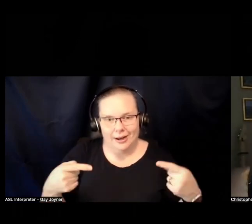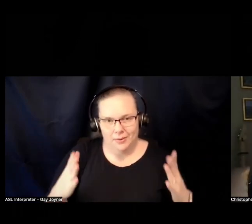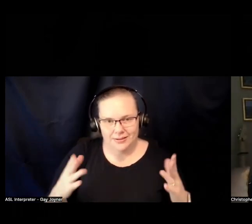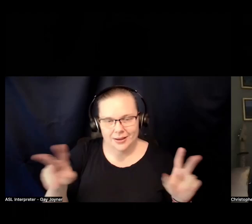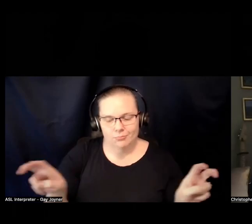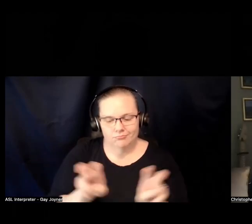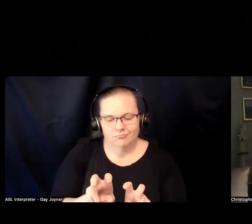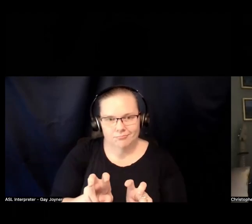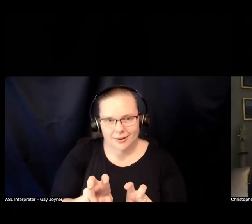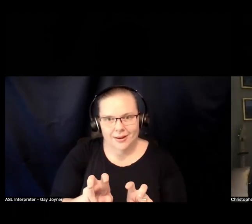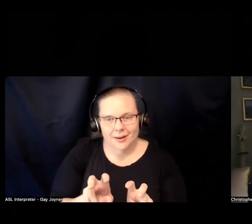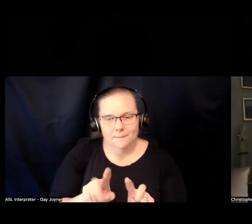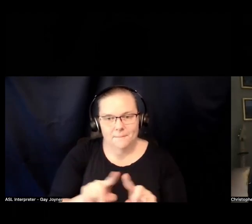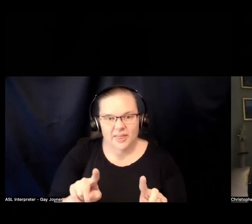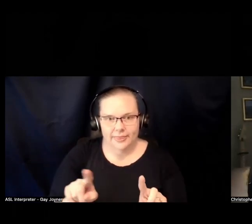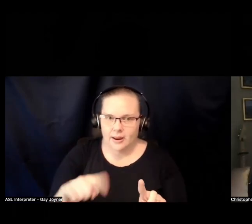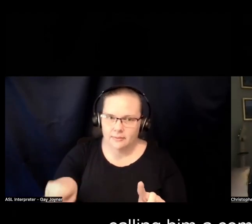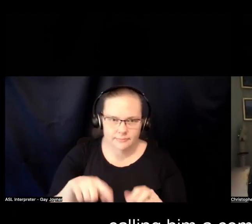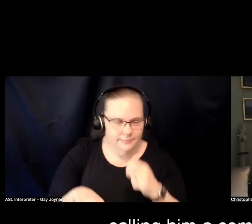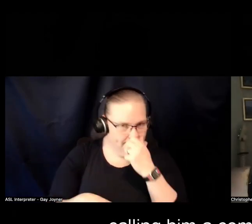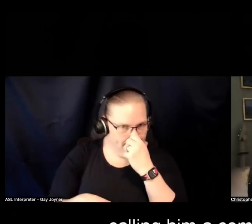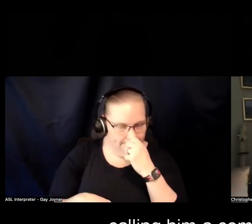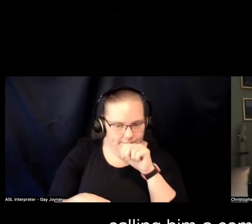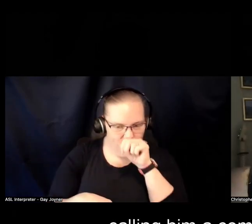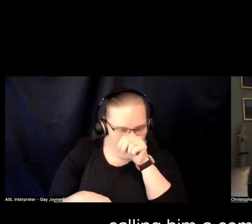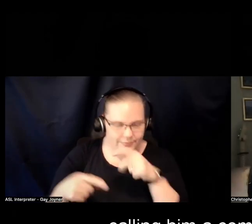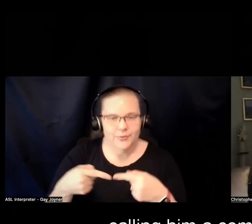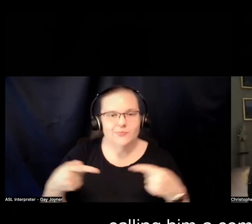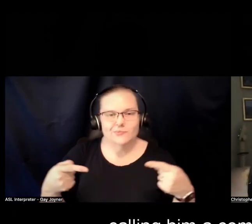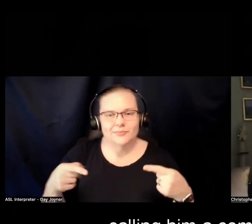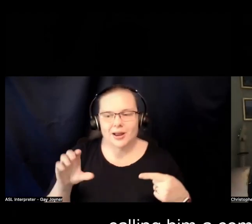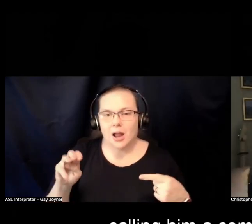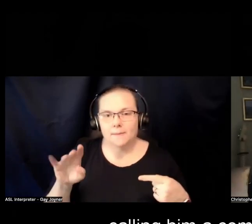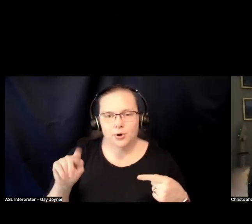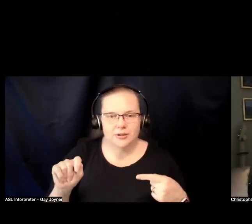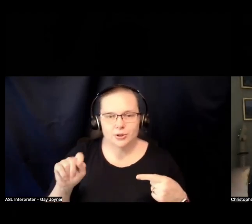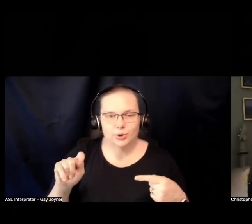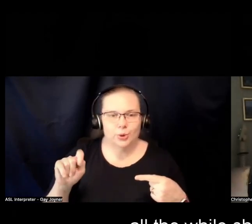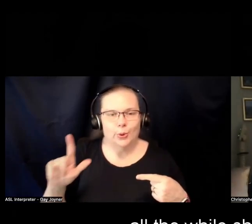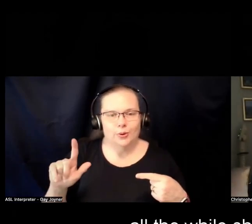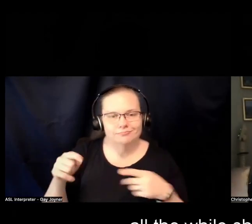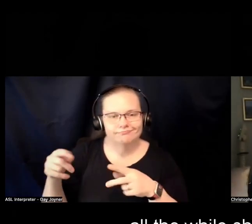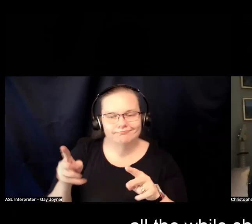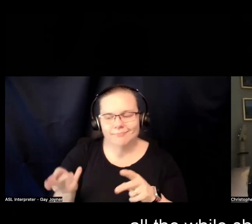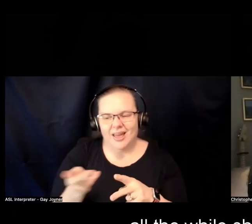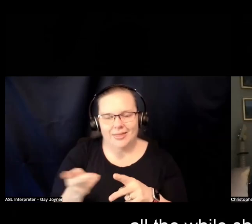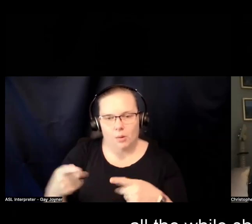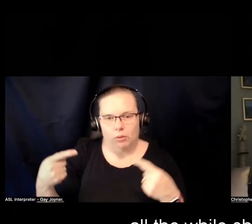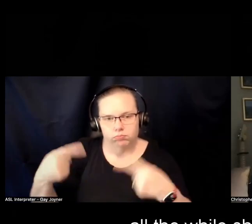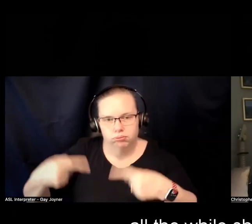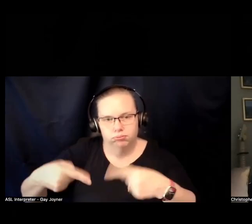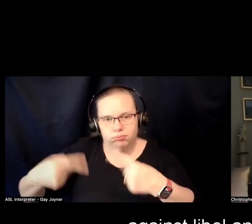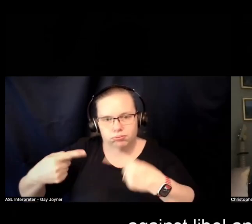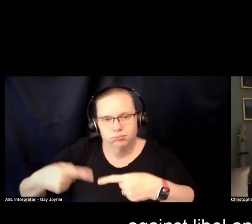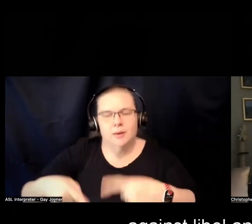McCarthy denigrated Pearson on the floor of the U.S. Senate, calling him a communist tool, an agent of Moscow, all the while shielded by the cloak